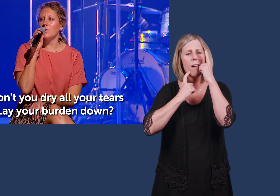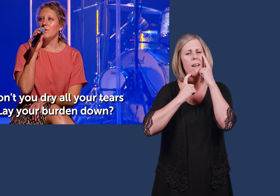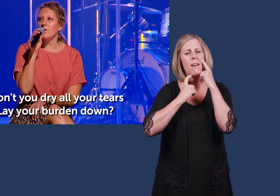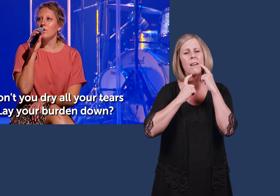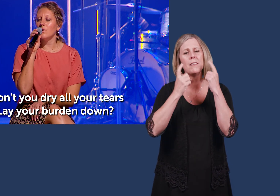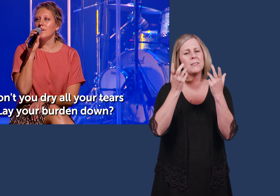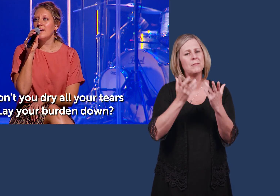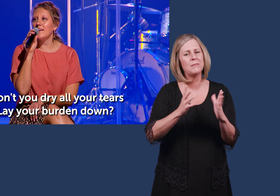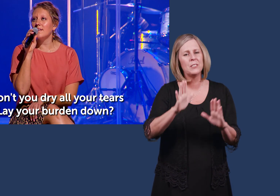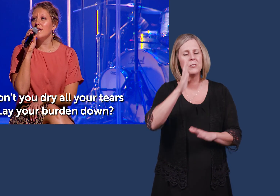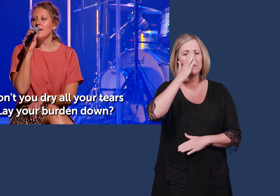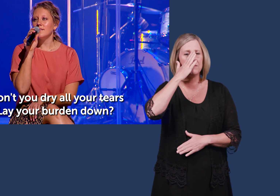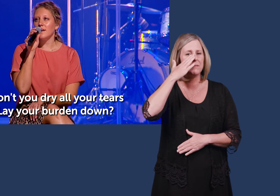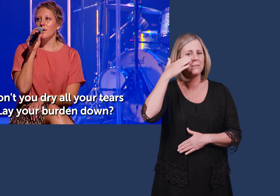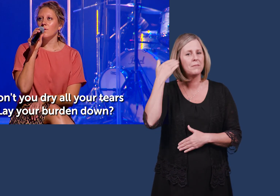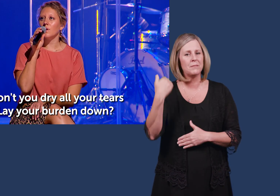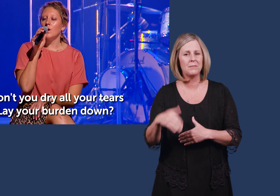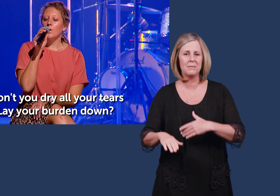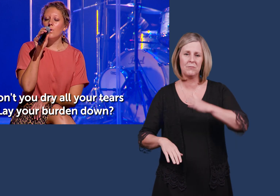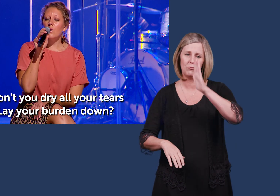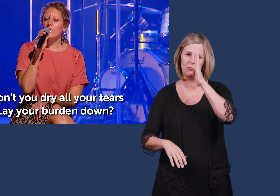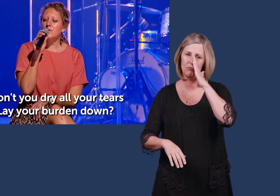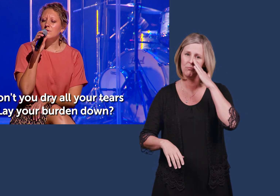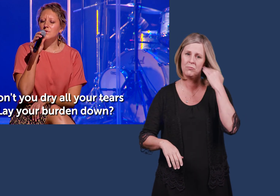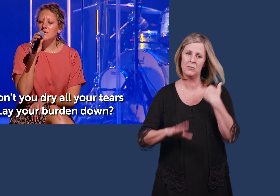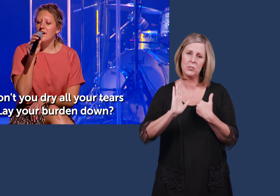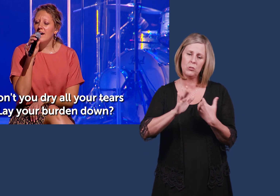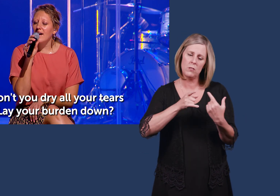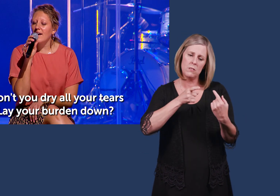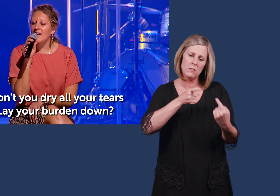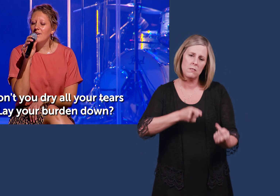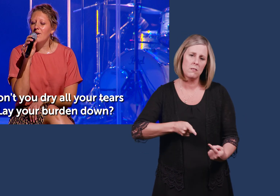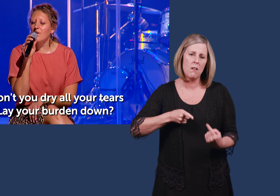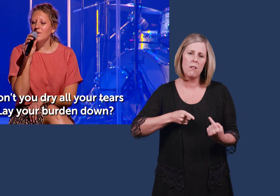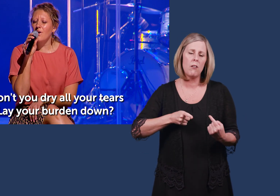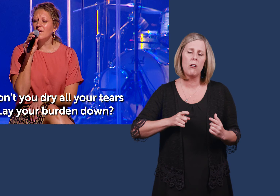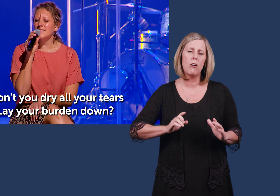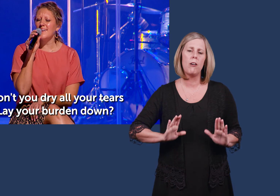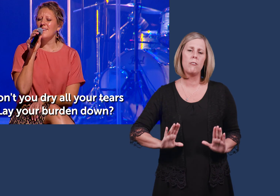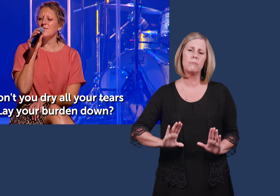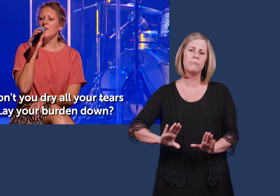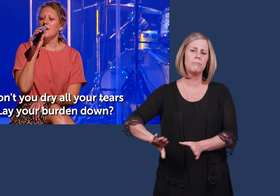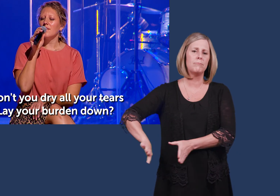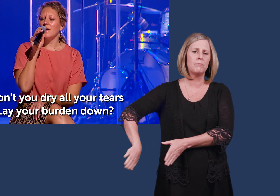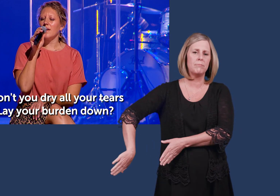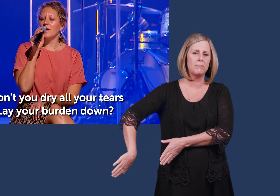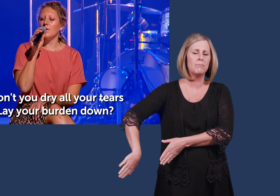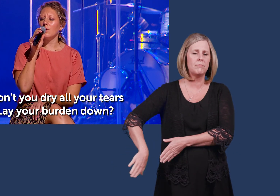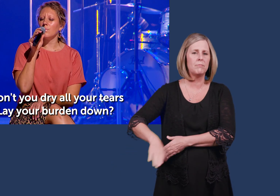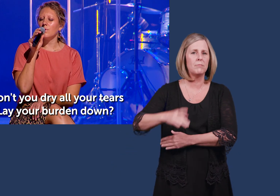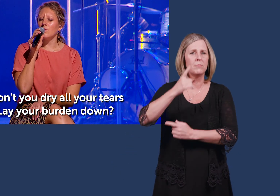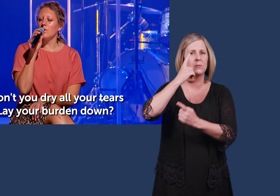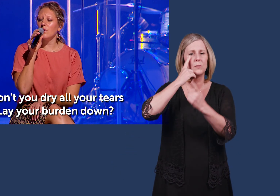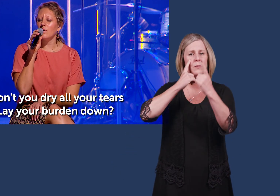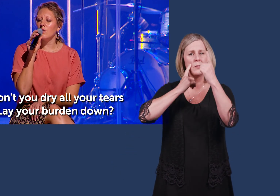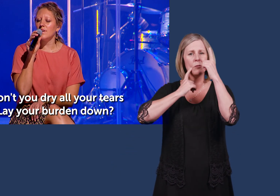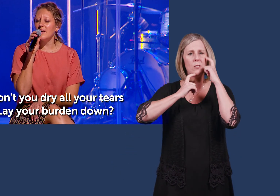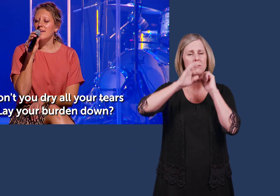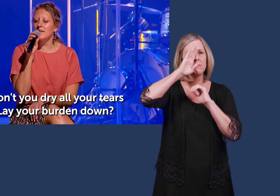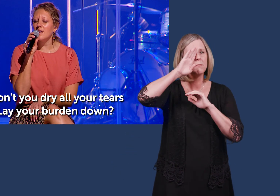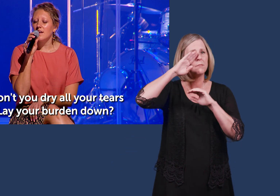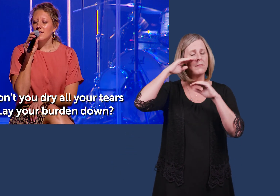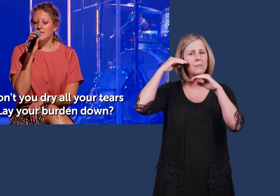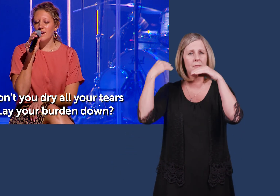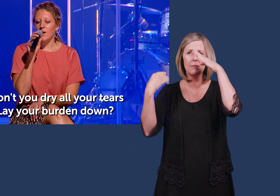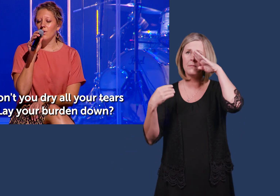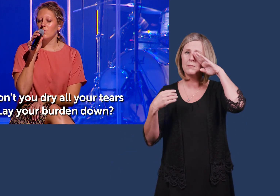your burden down? Won't you dry all your tears, lay your